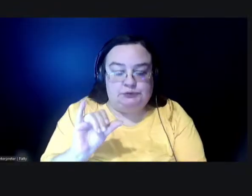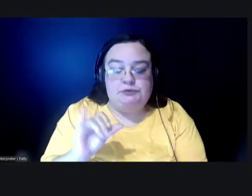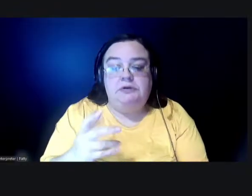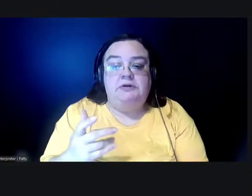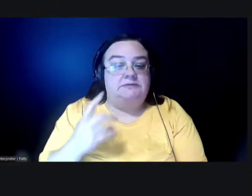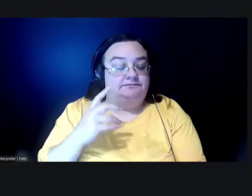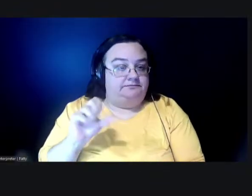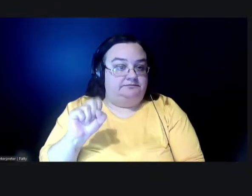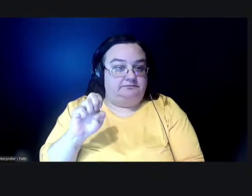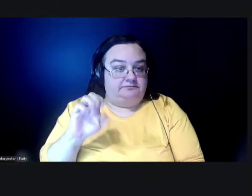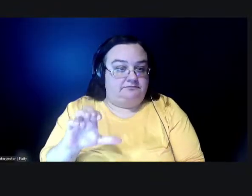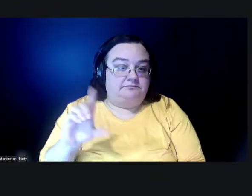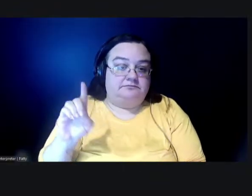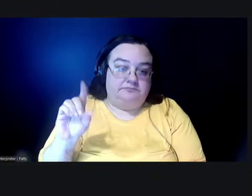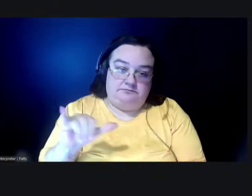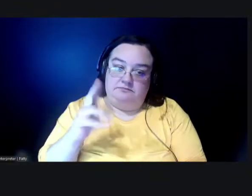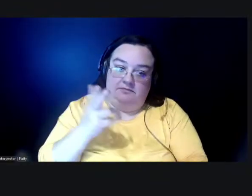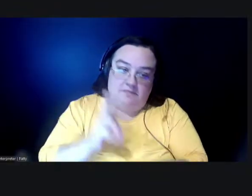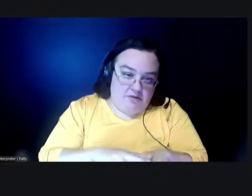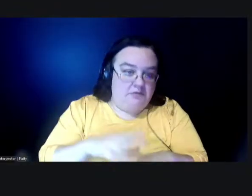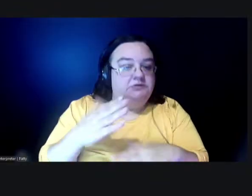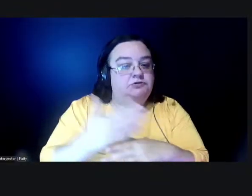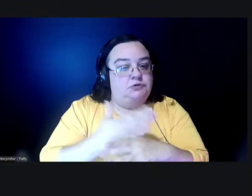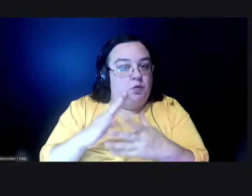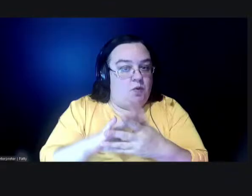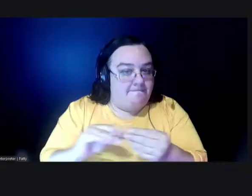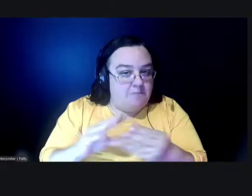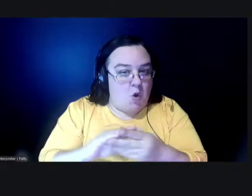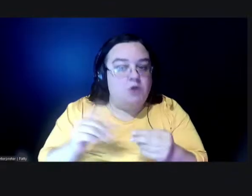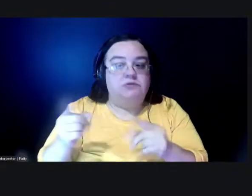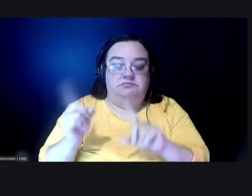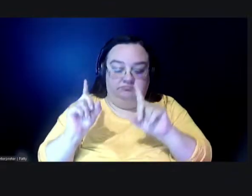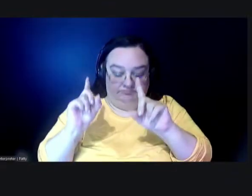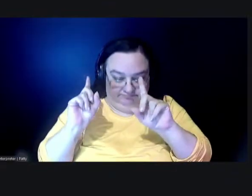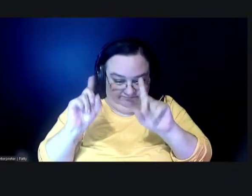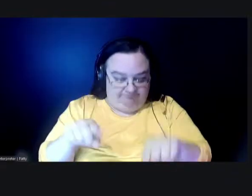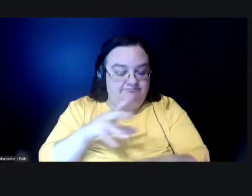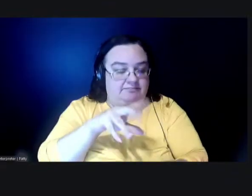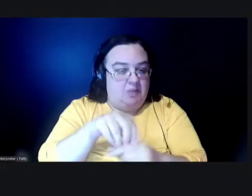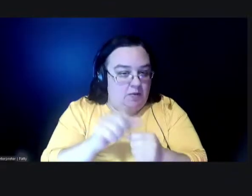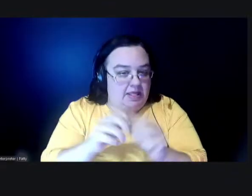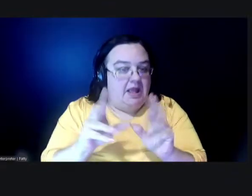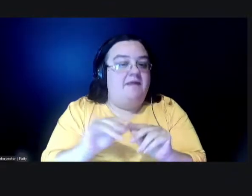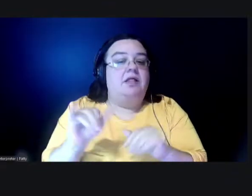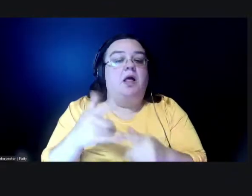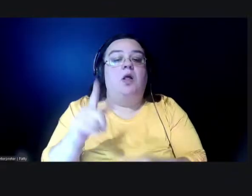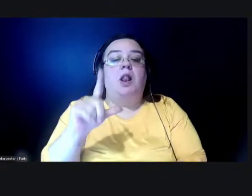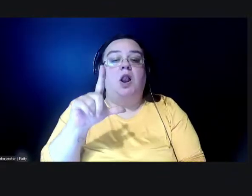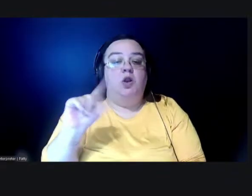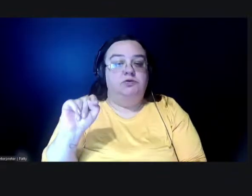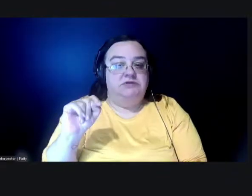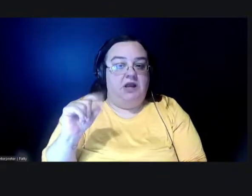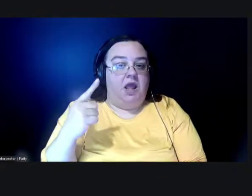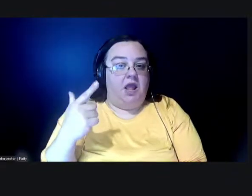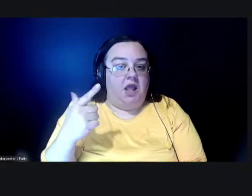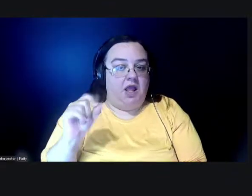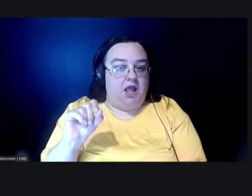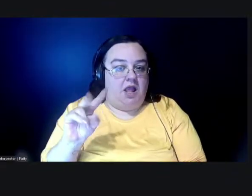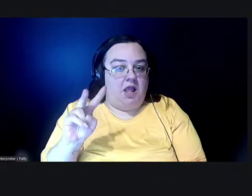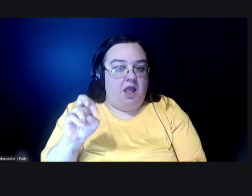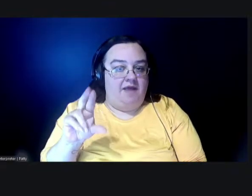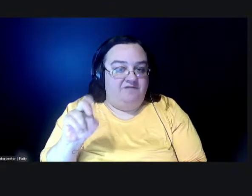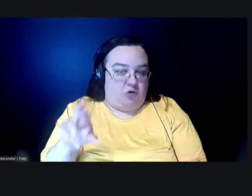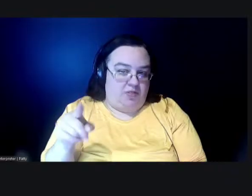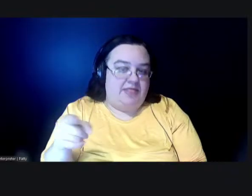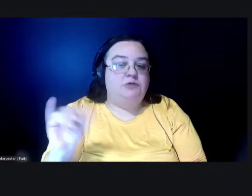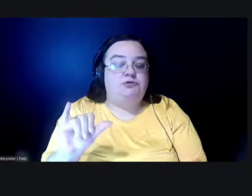Secretary Day, of course, gave remarks, and he was there and attended the conference along with the lieutenant governor. So all in all, I definitely